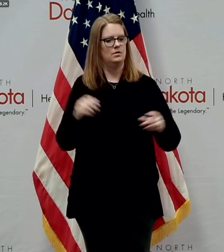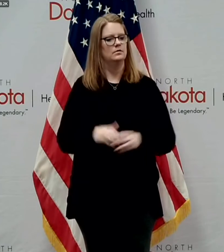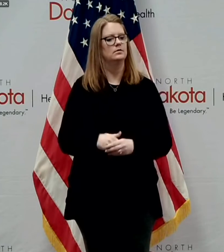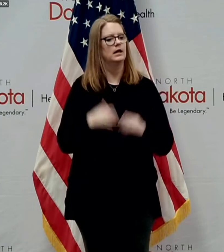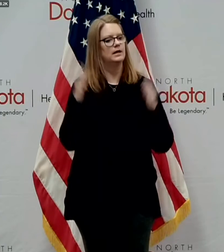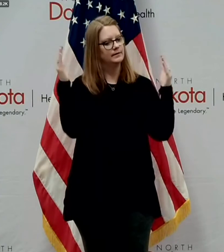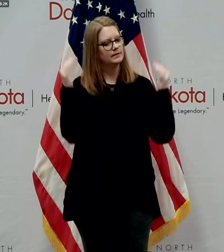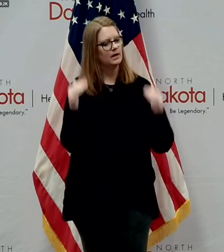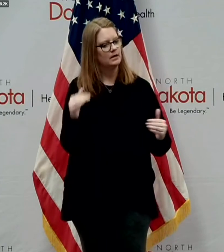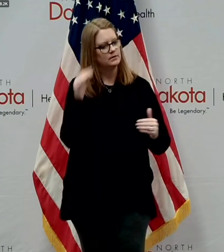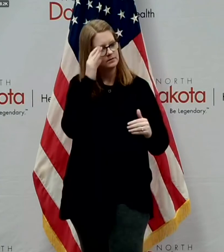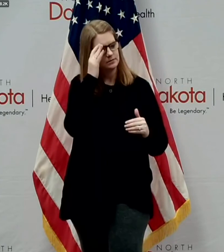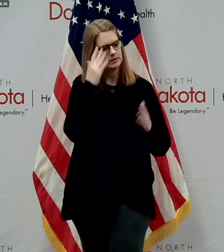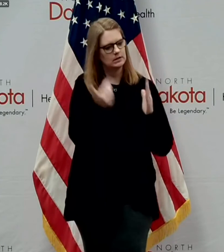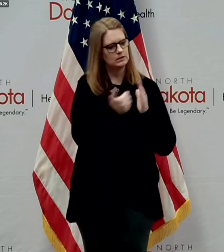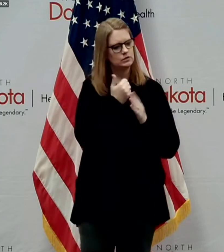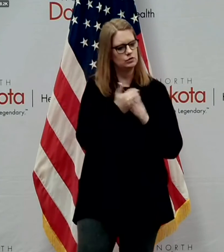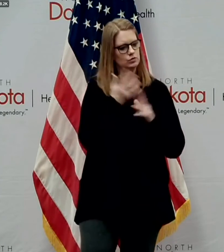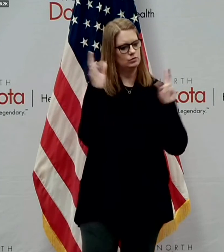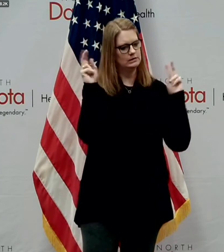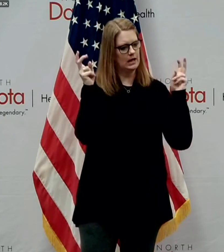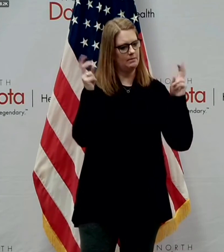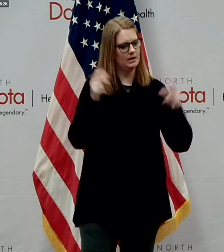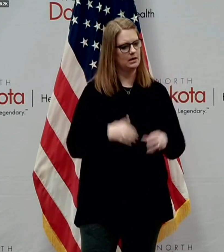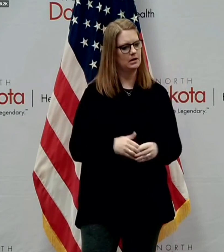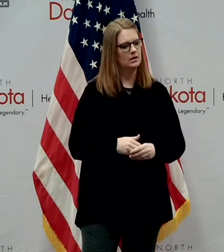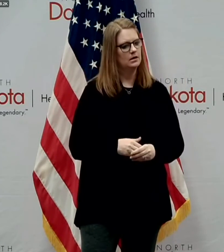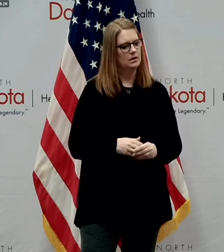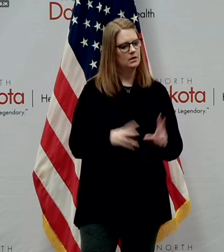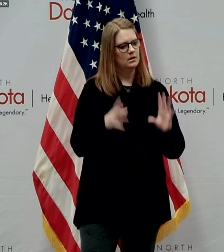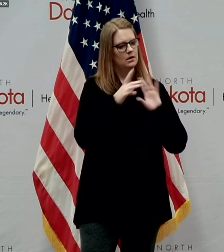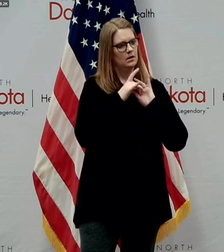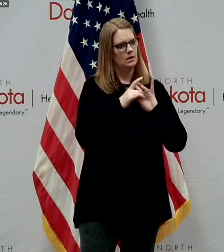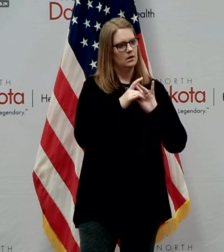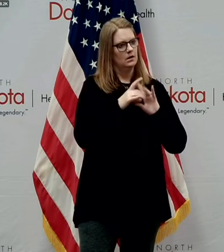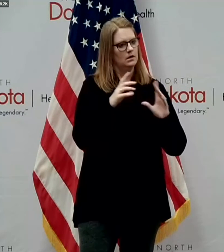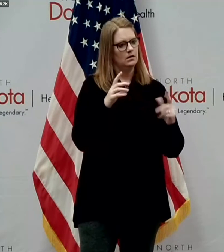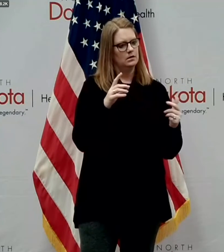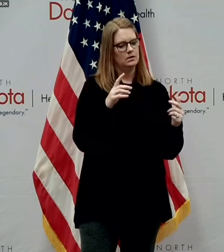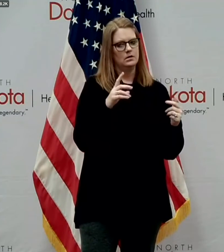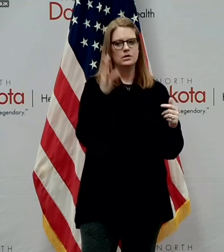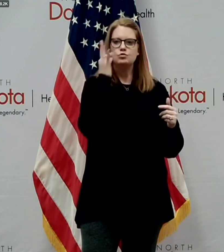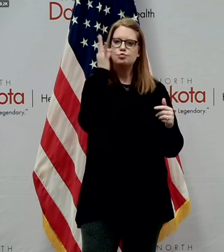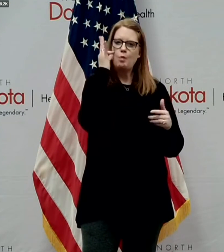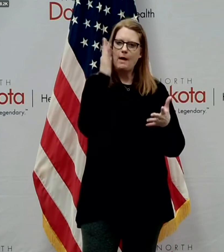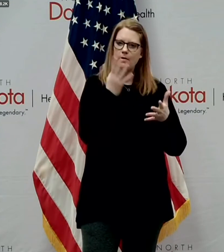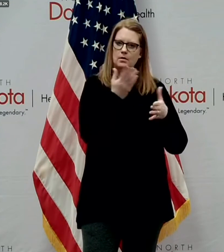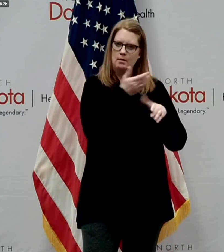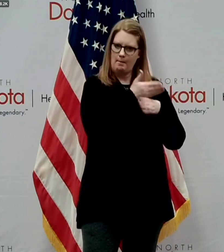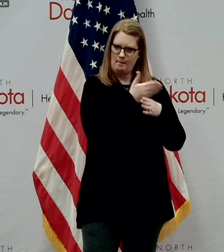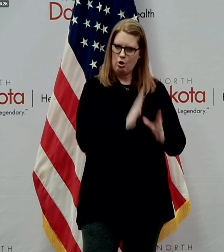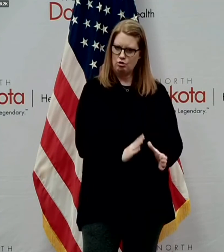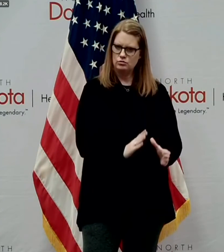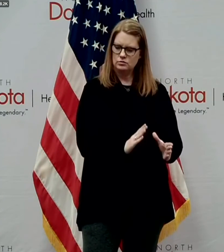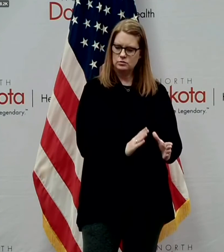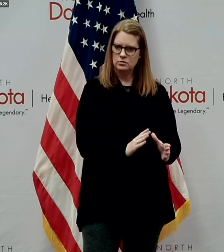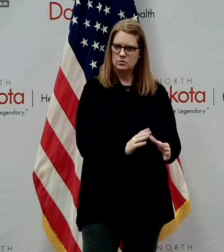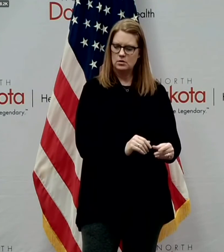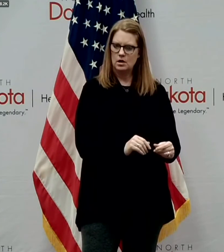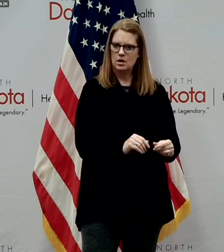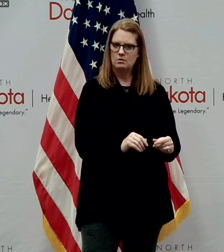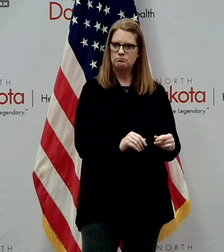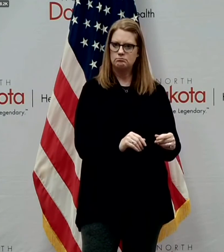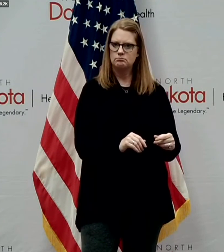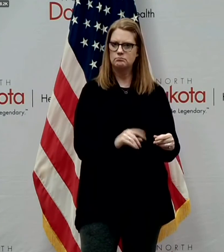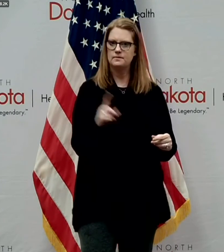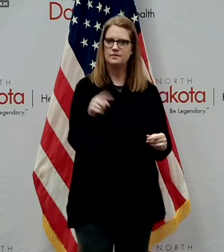Next up, new topic has to do with our tribal partnerships. And as you